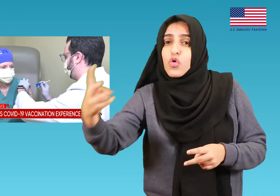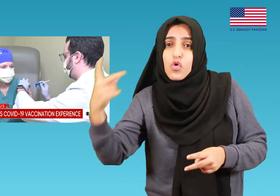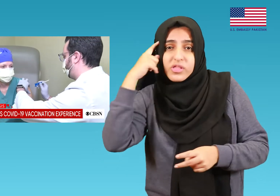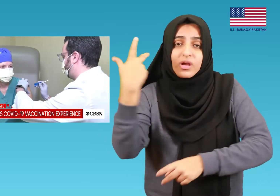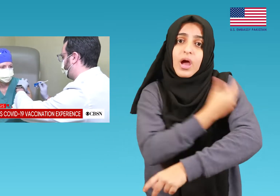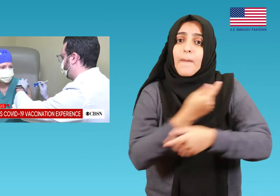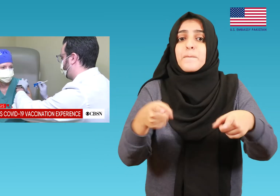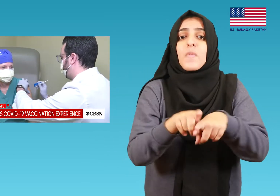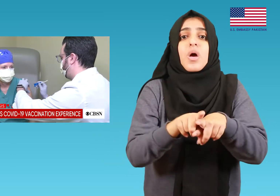adult vaccinations.